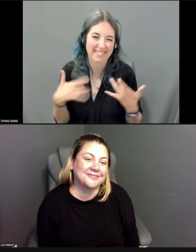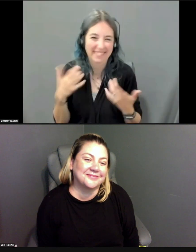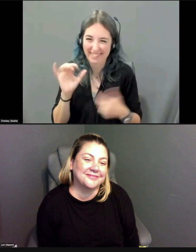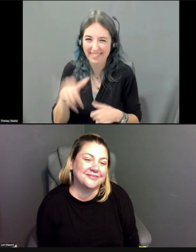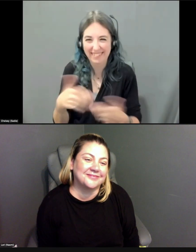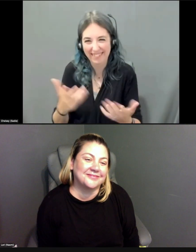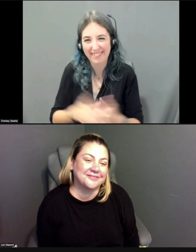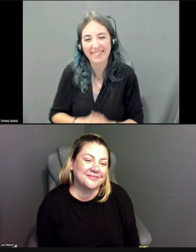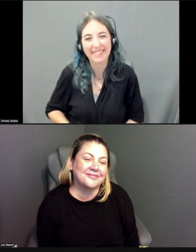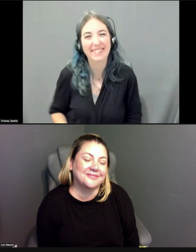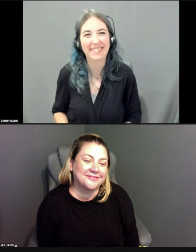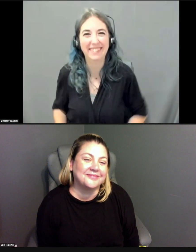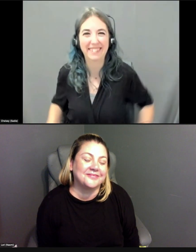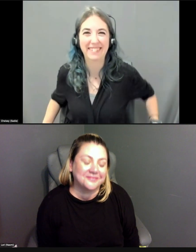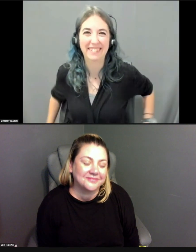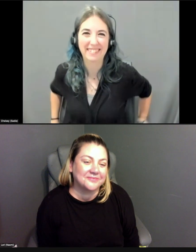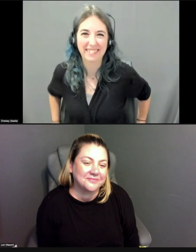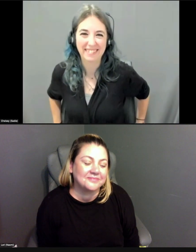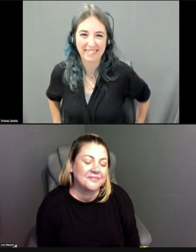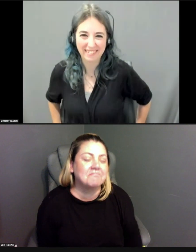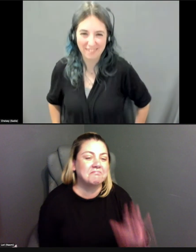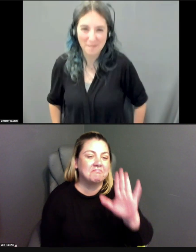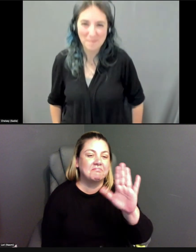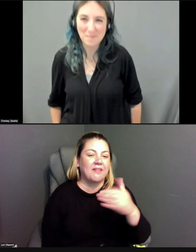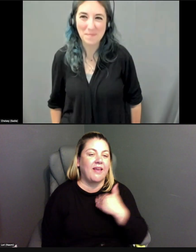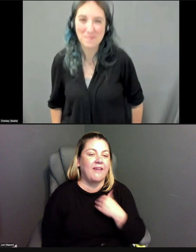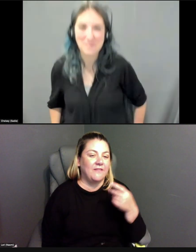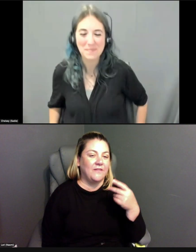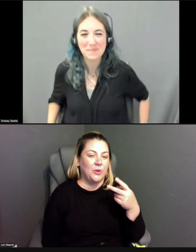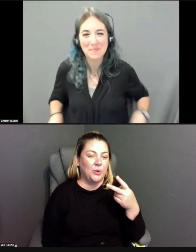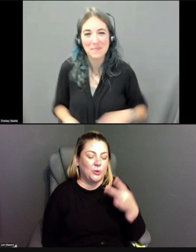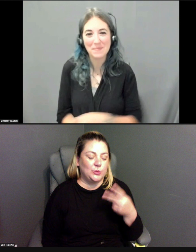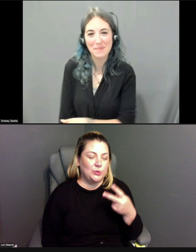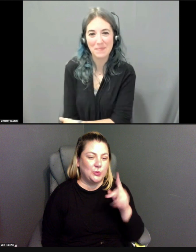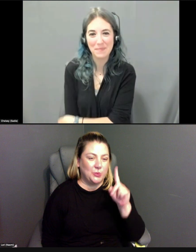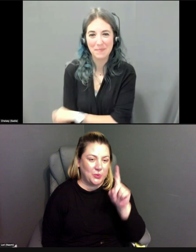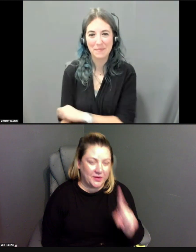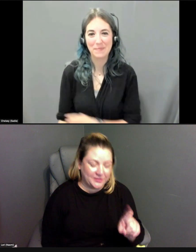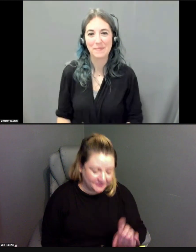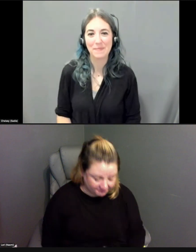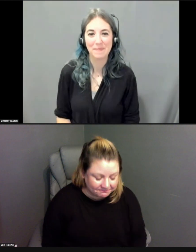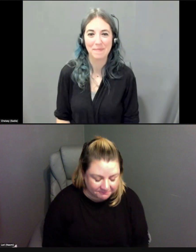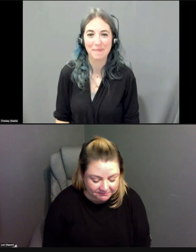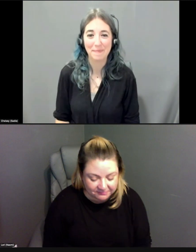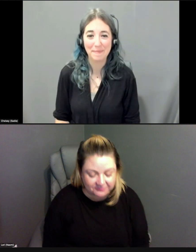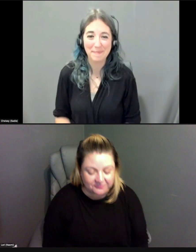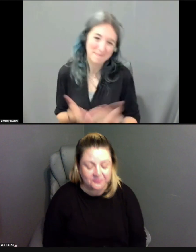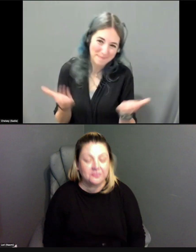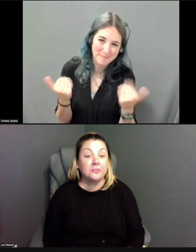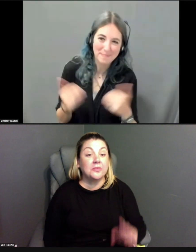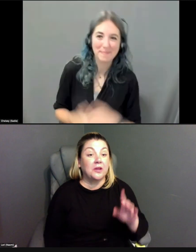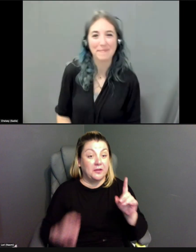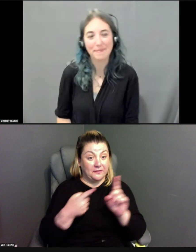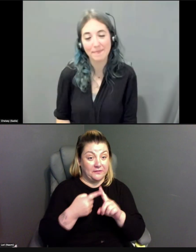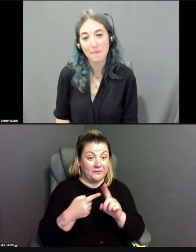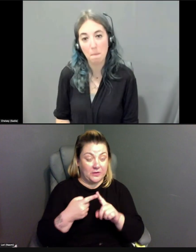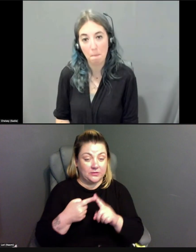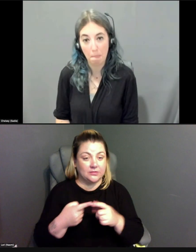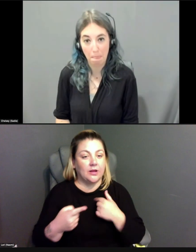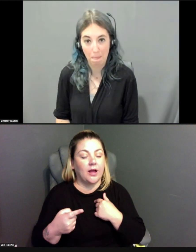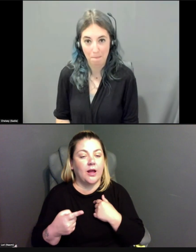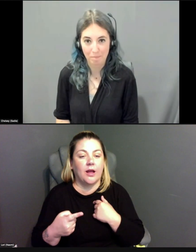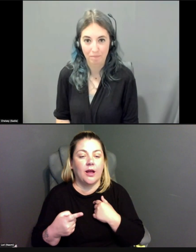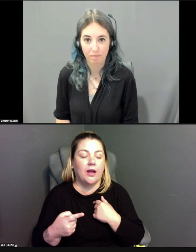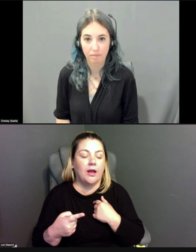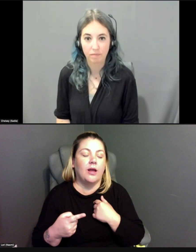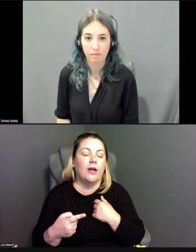have 2 follow-up questions to this. Yes. First, I am addicted to your Instagram